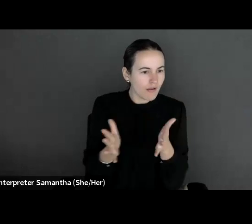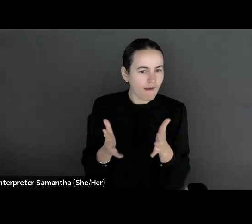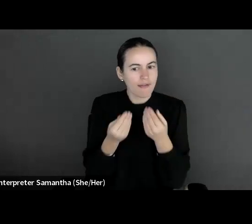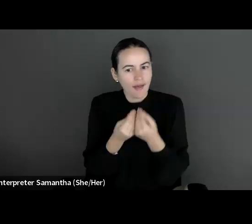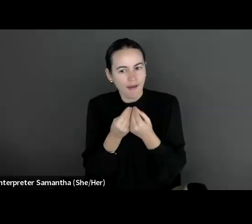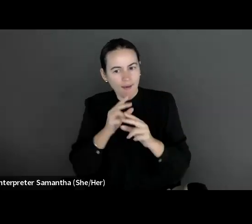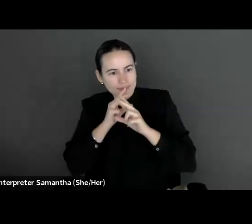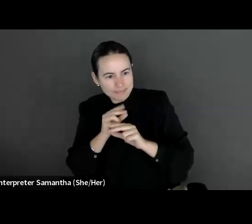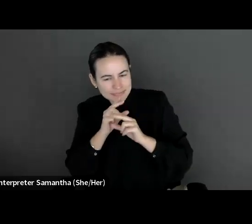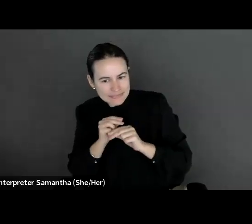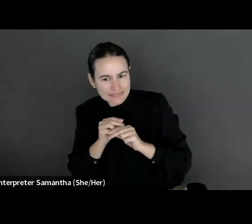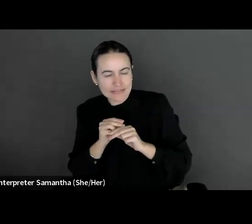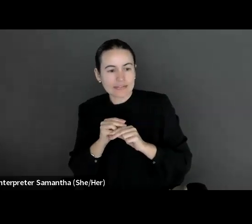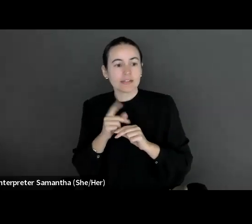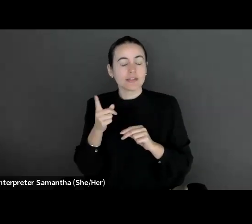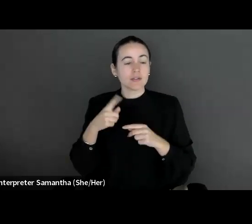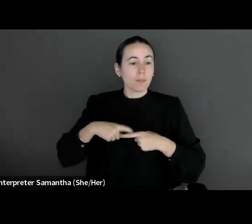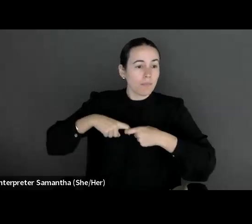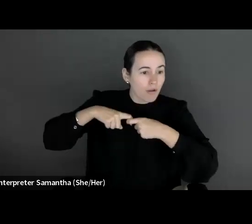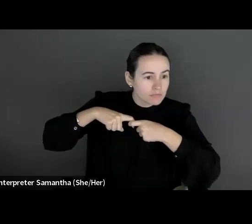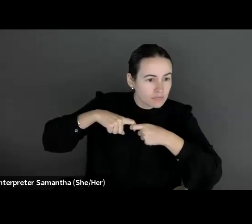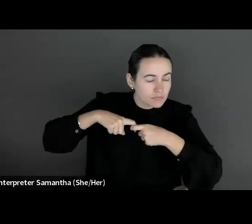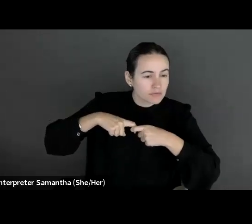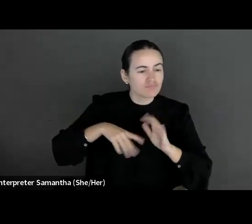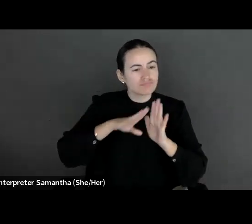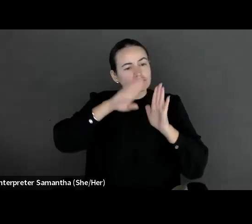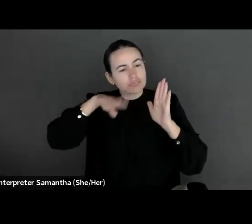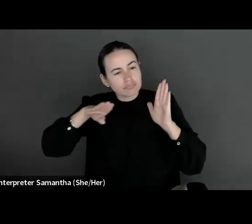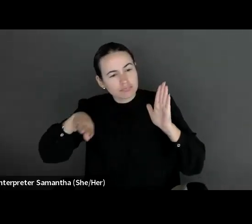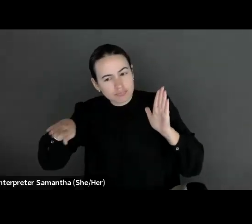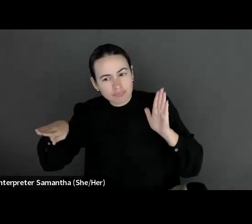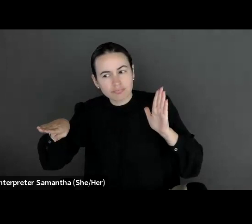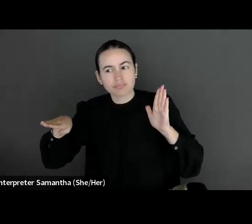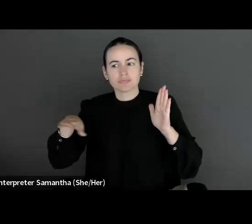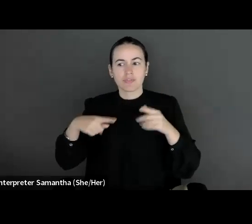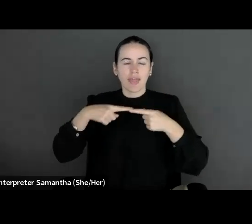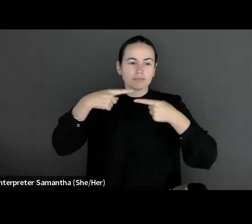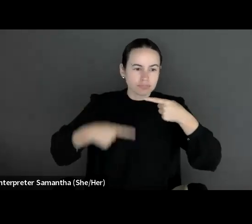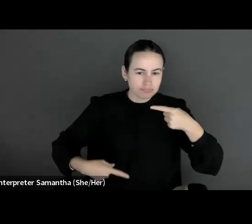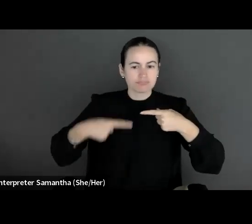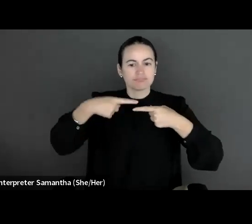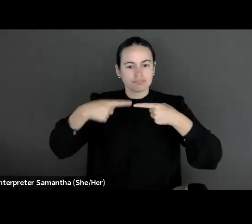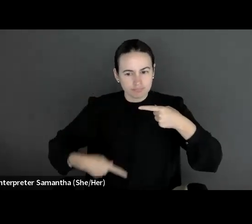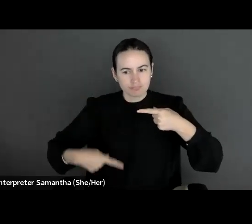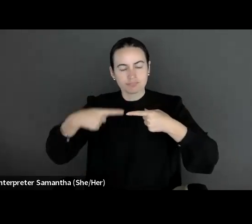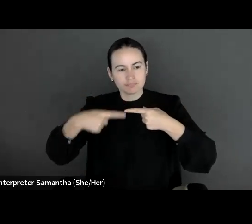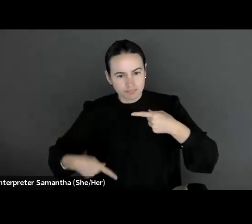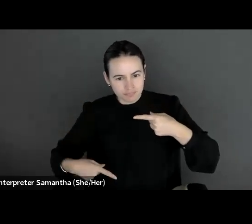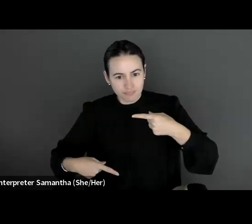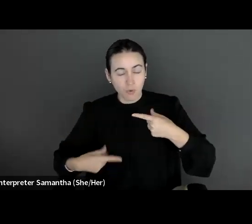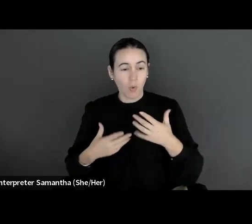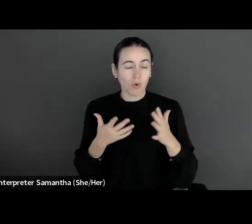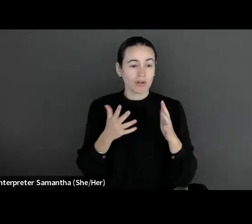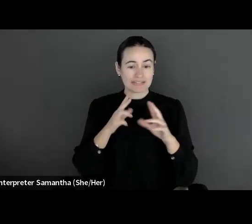down in speech, how often you have pauses, and also when you are speaking, or in our case, signing,